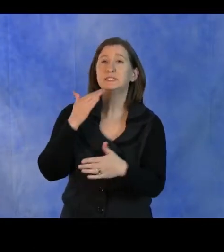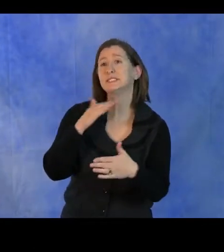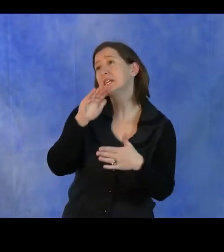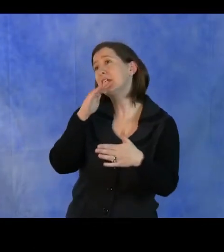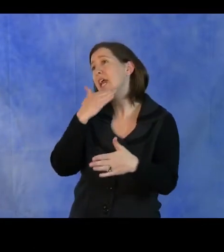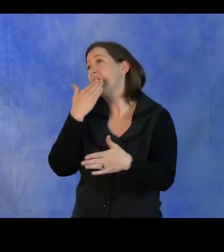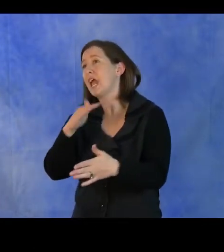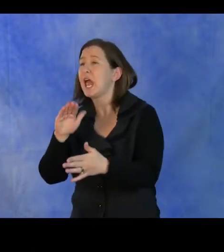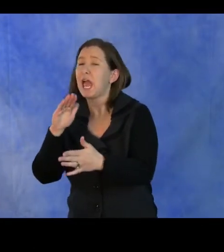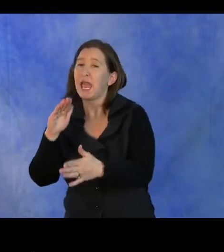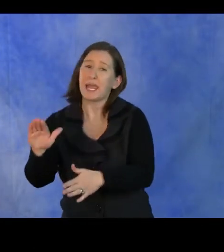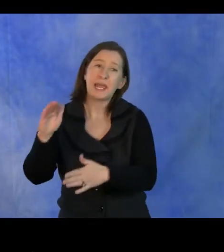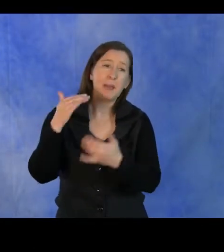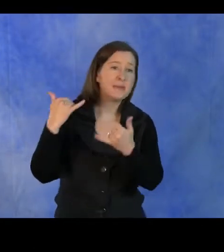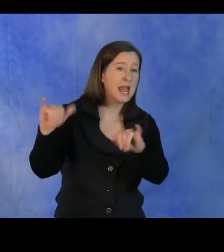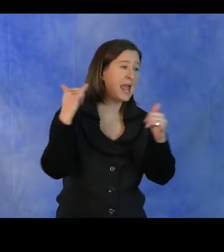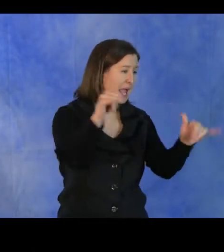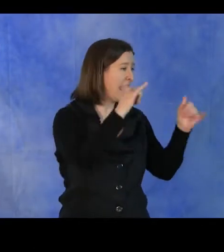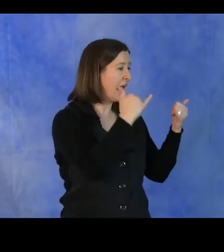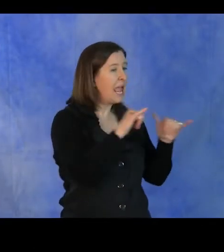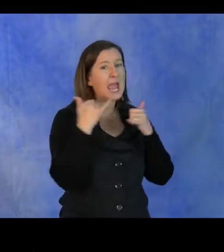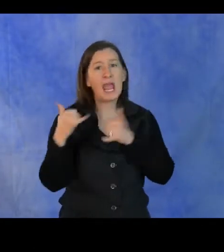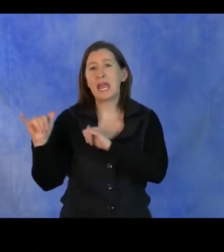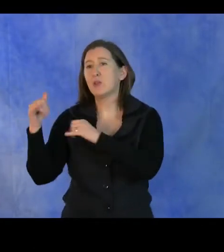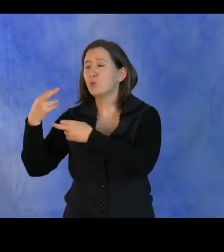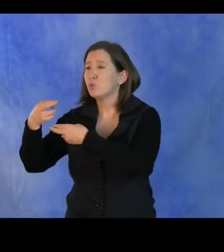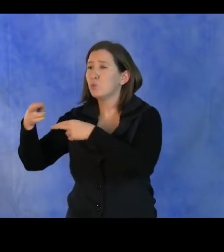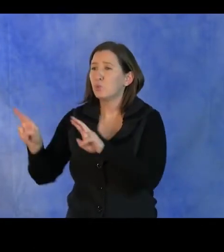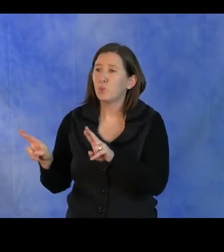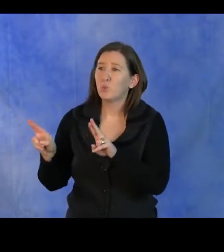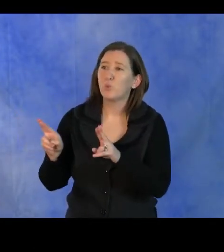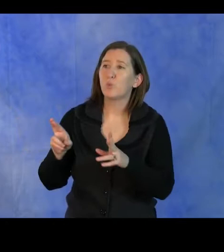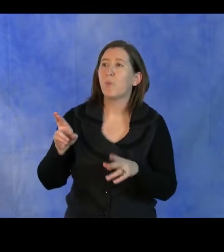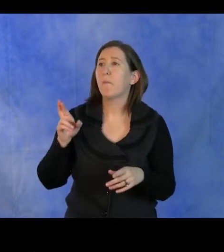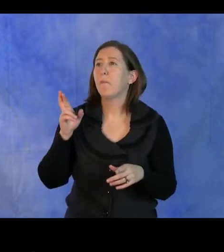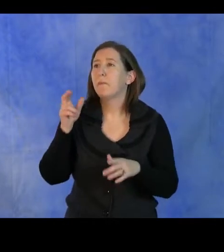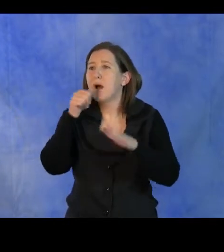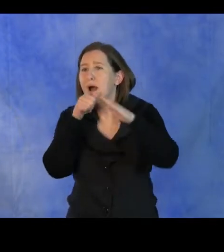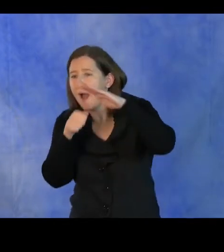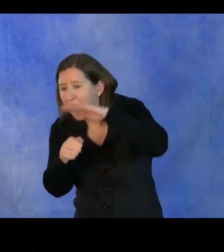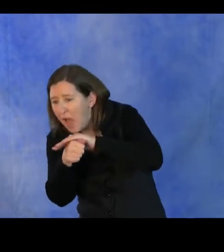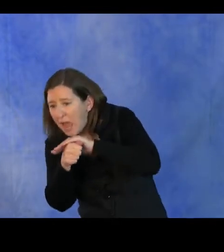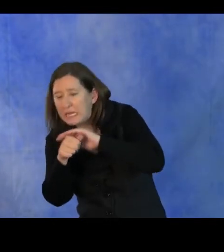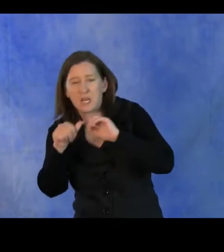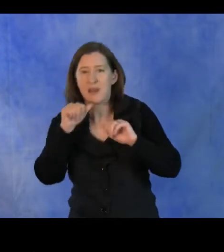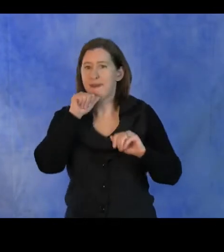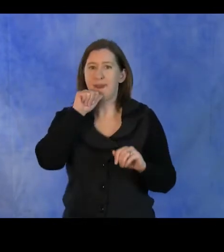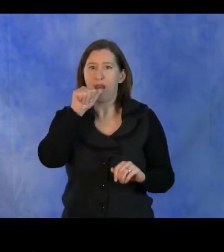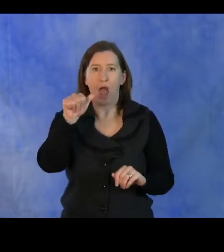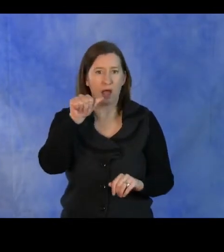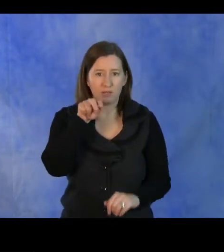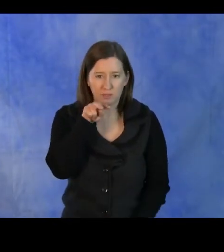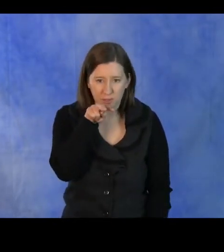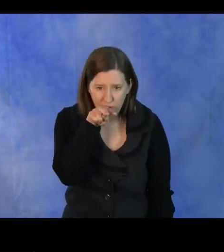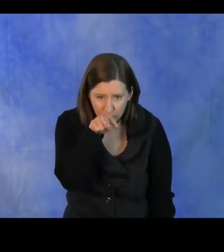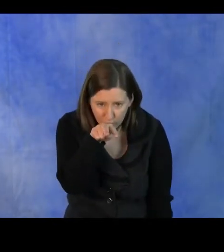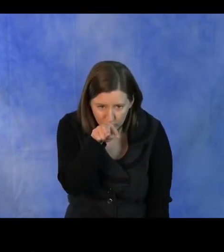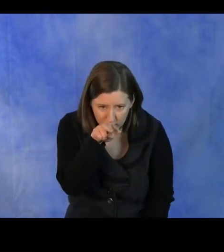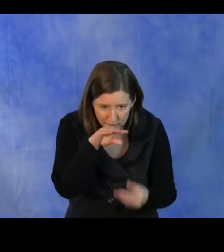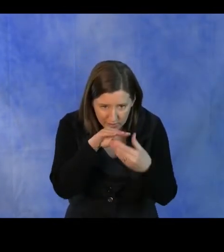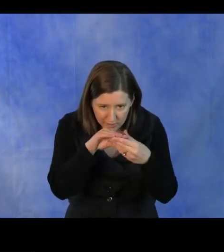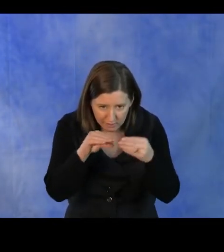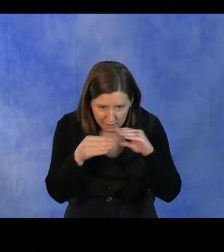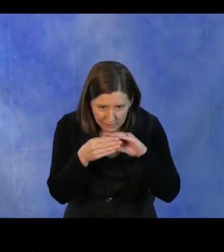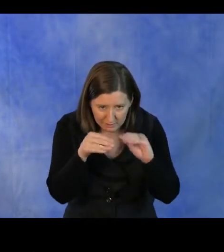They found out that they distracted themselves by singing or playing around the room, maybe hiding, and